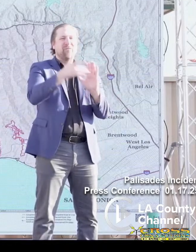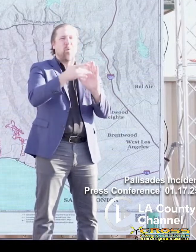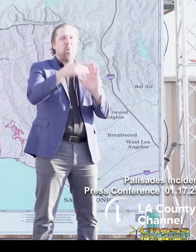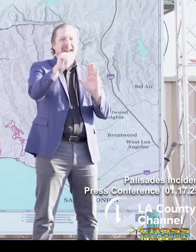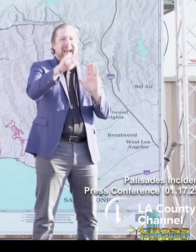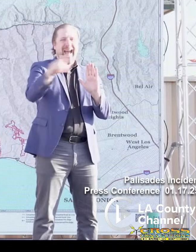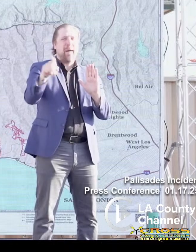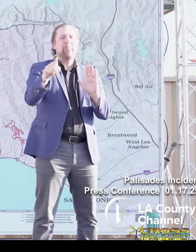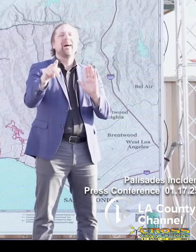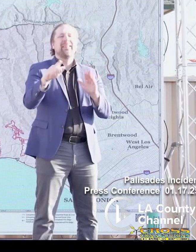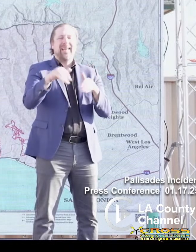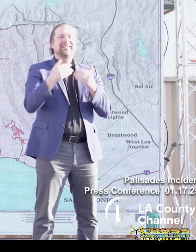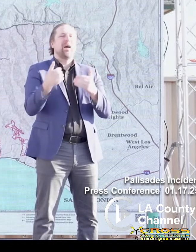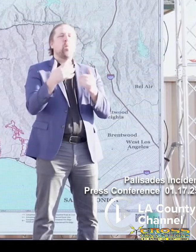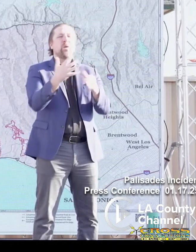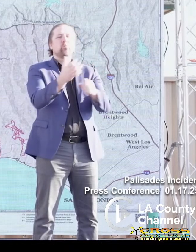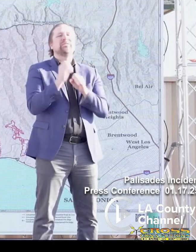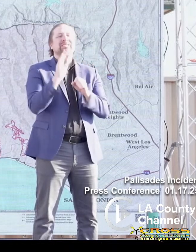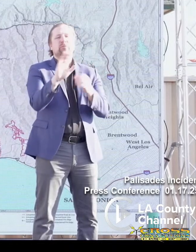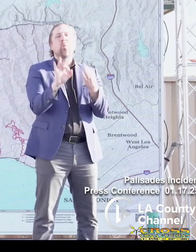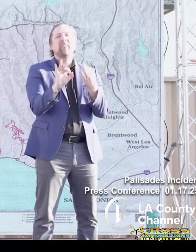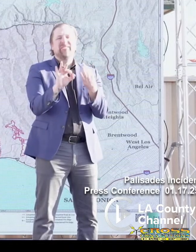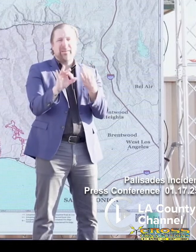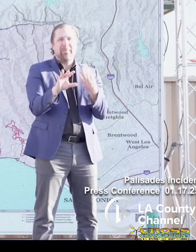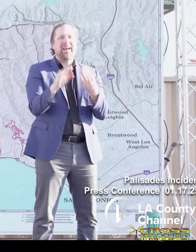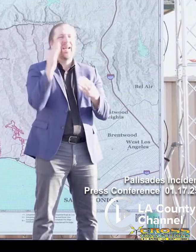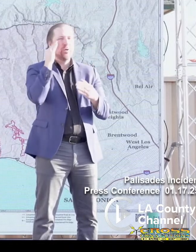any evacuation and repop.